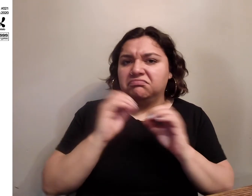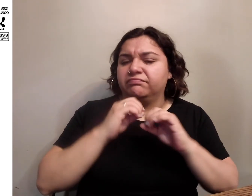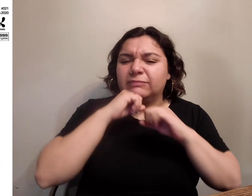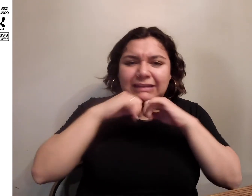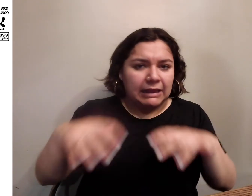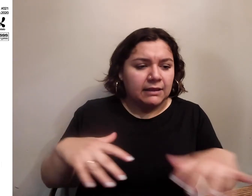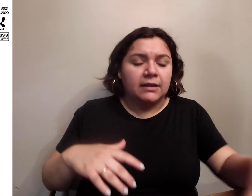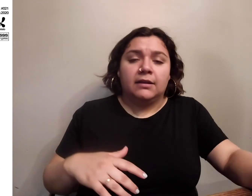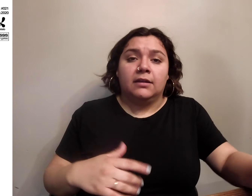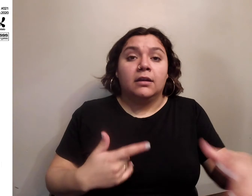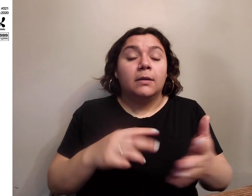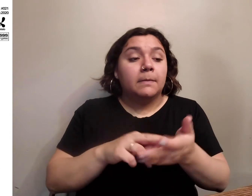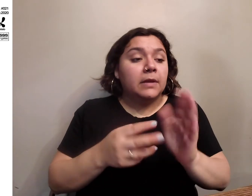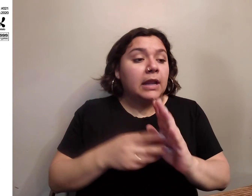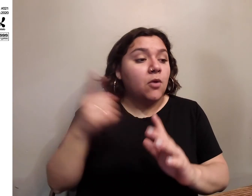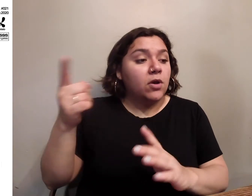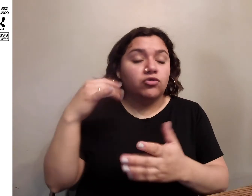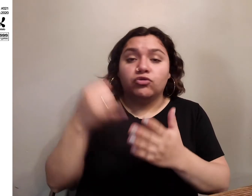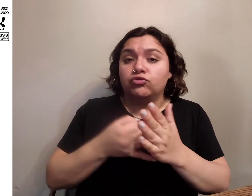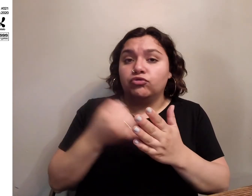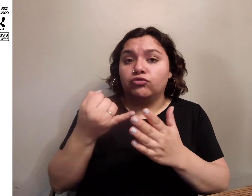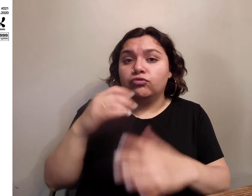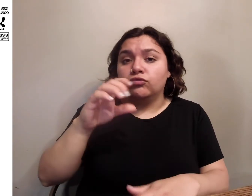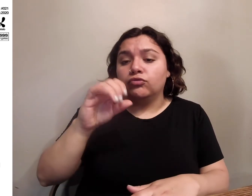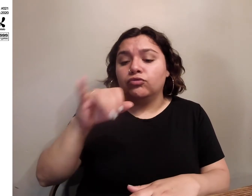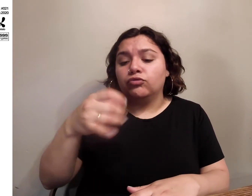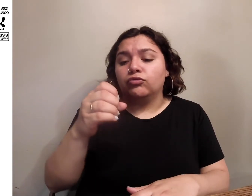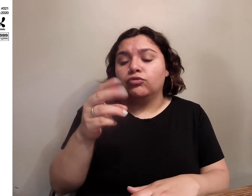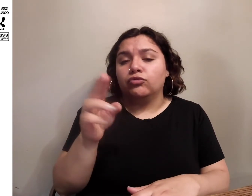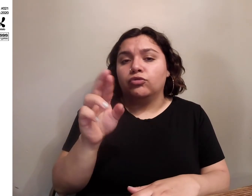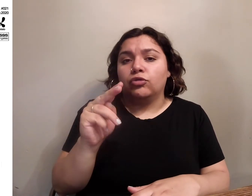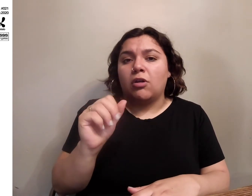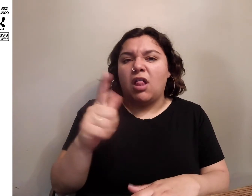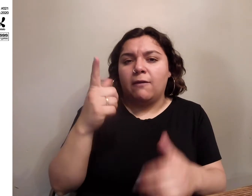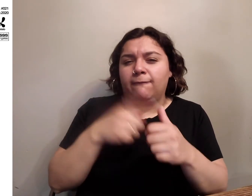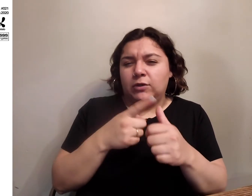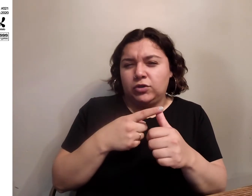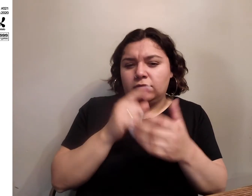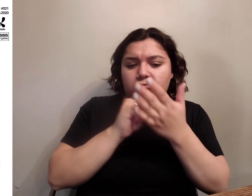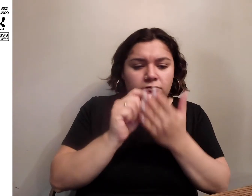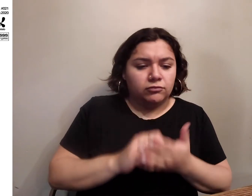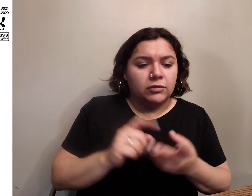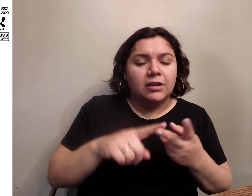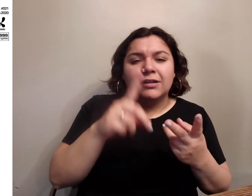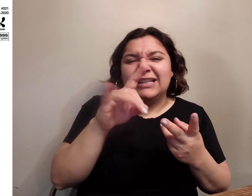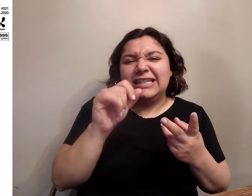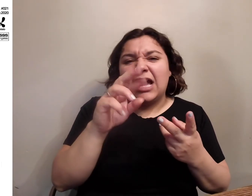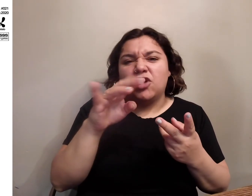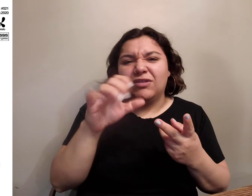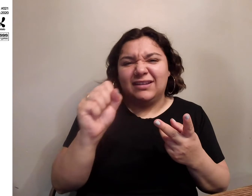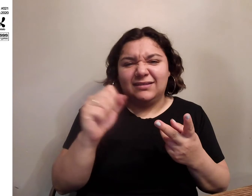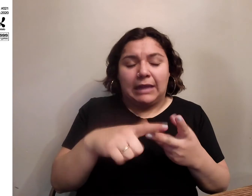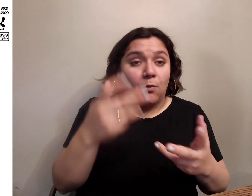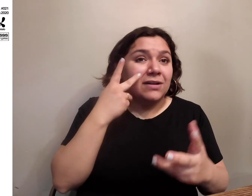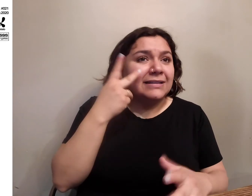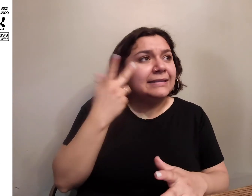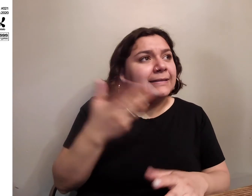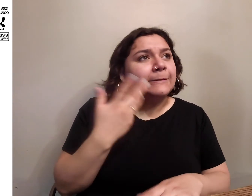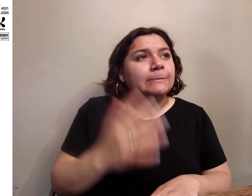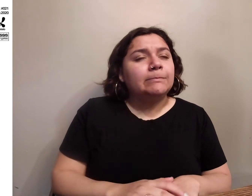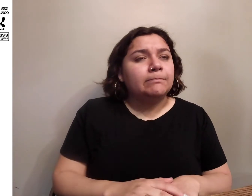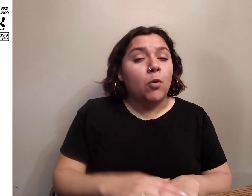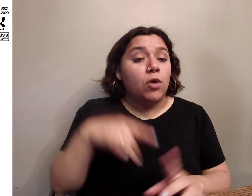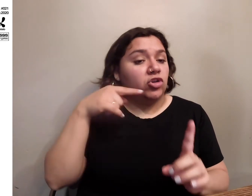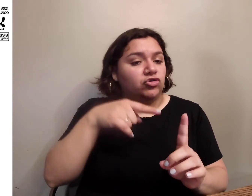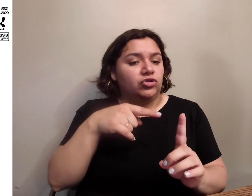wanted something, so I went to the journals first and the diaries, because I wanted to see